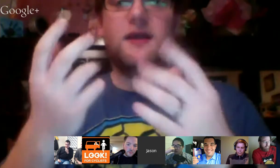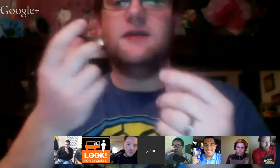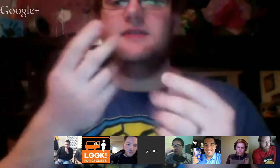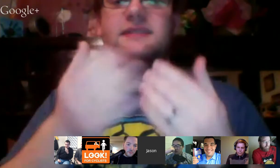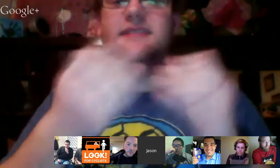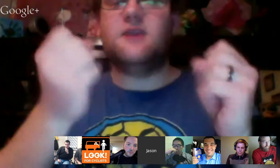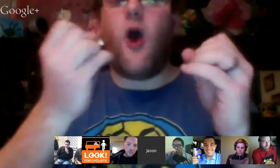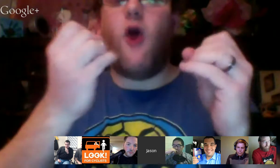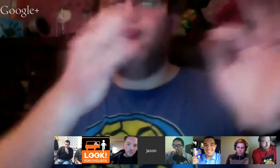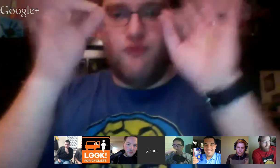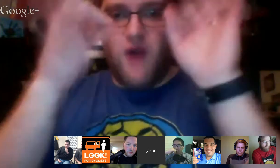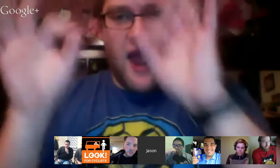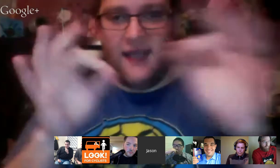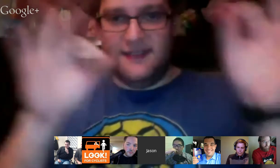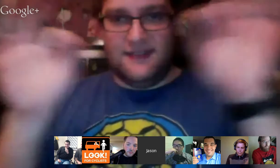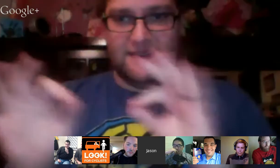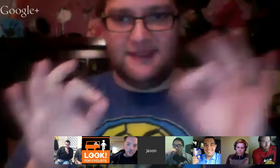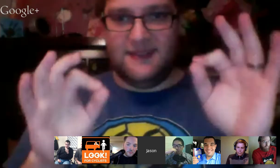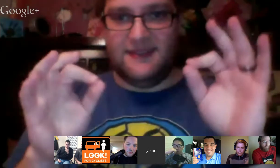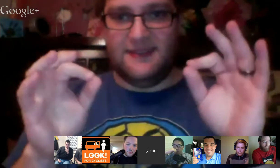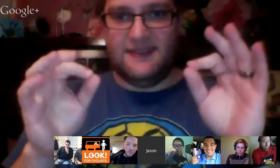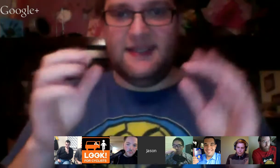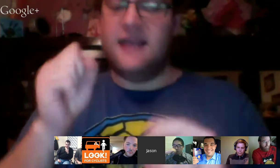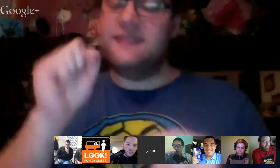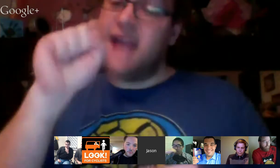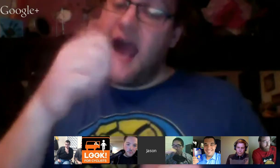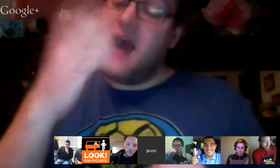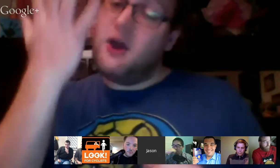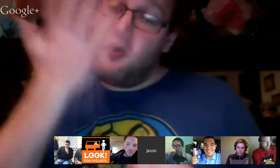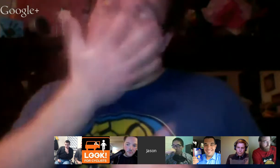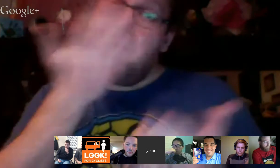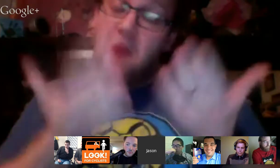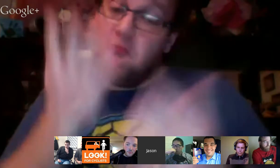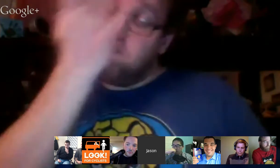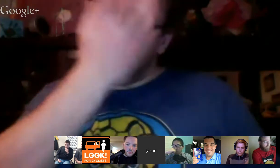place, and there's too much, and it's easy to get really distracted.